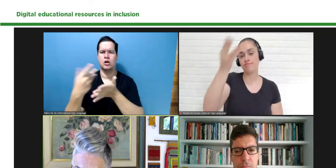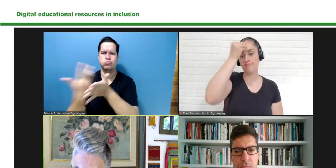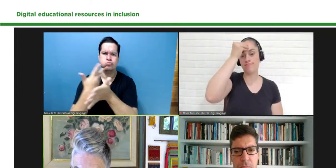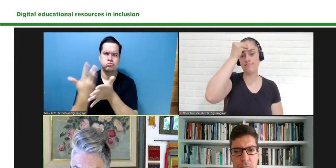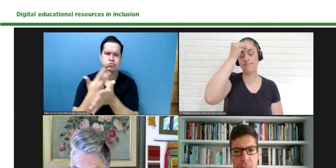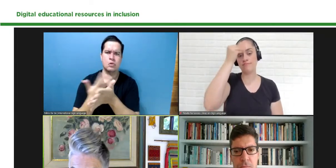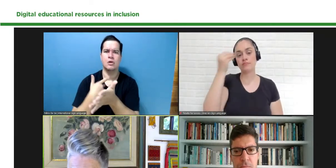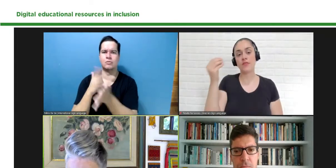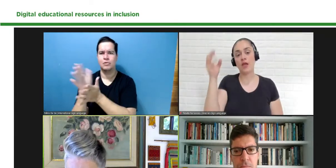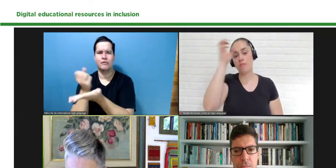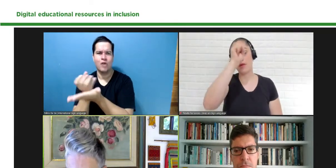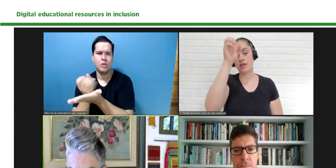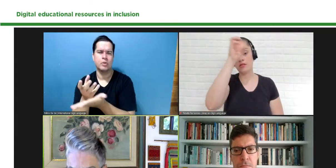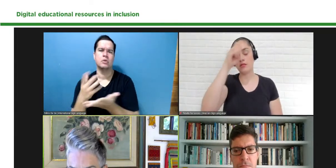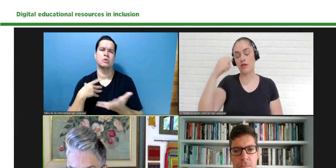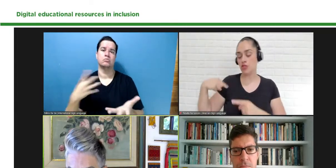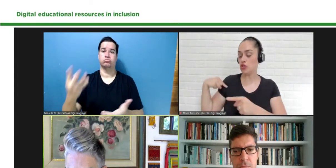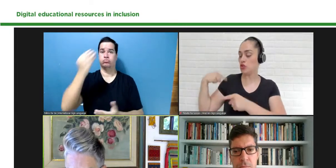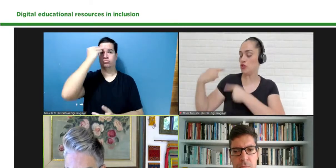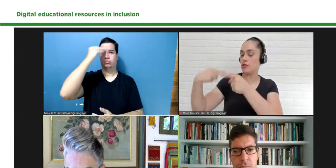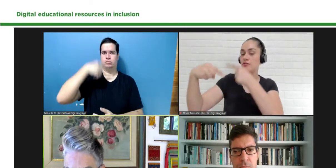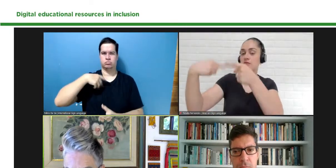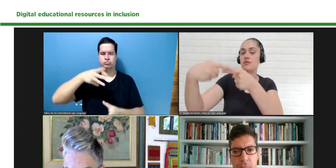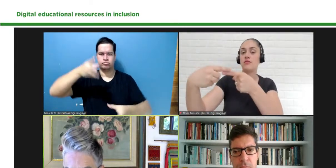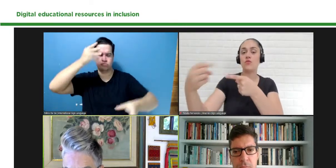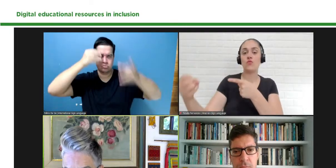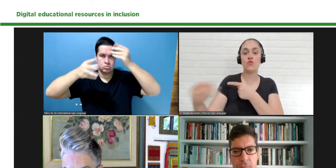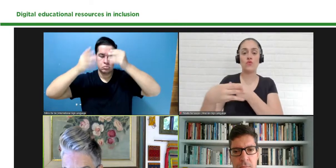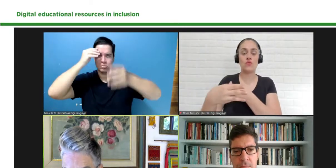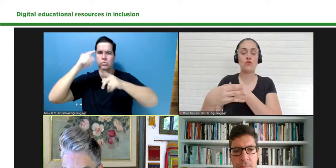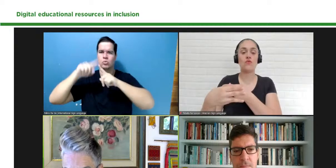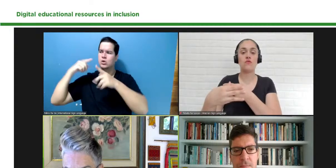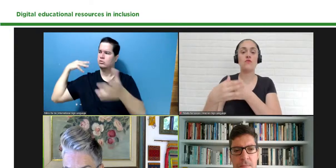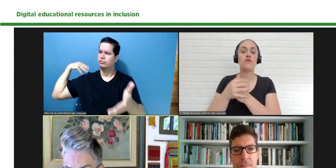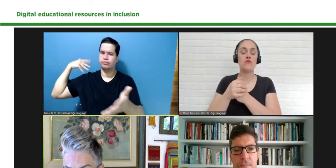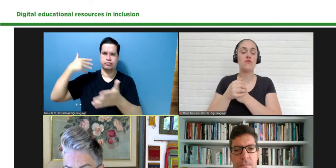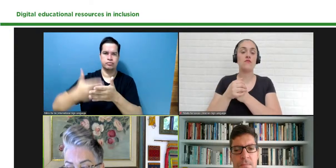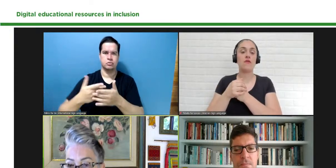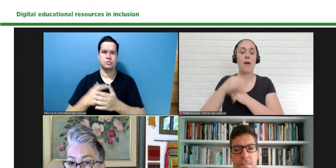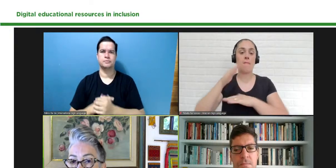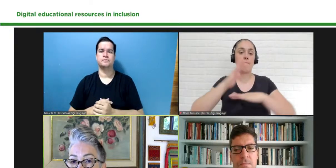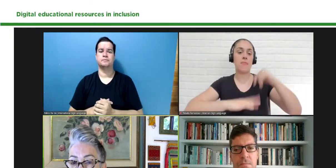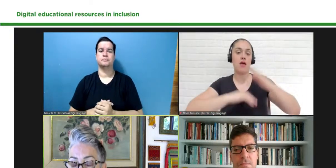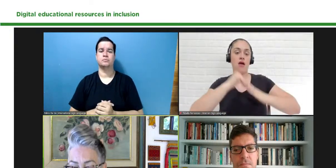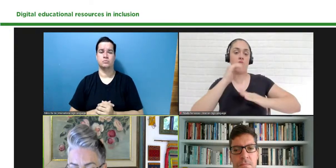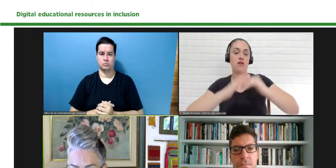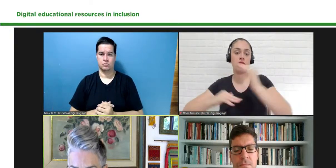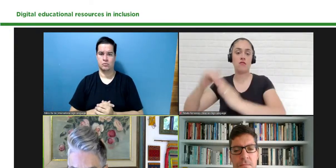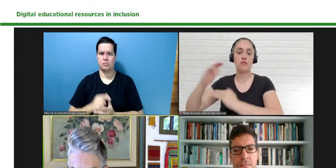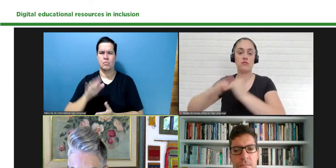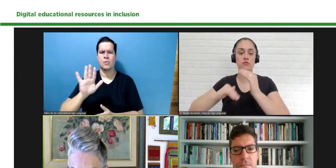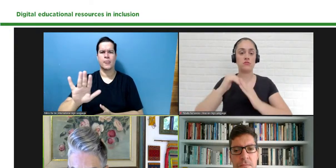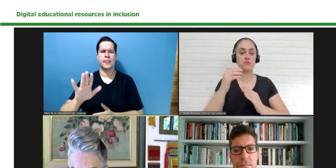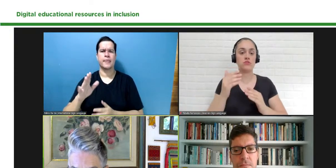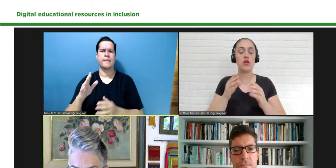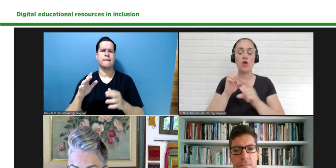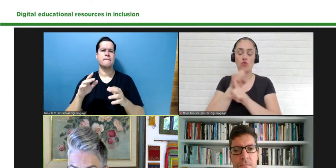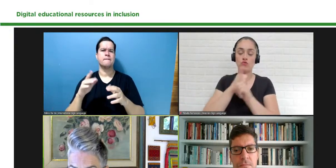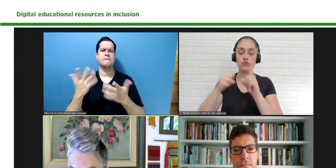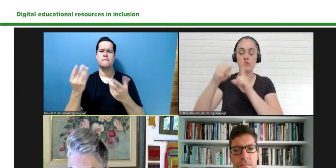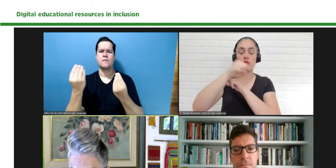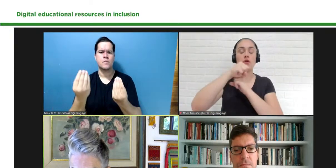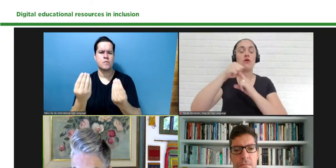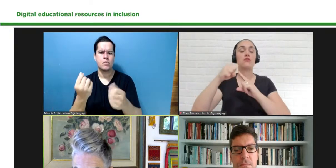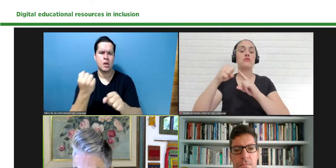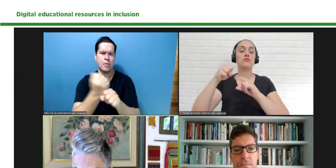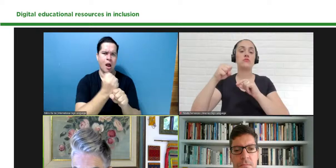generation immersed in the concept and the practice of an inclusive society.